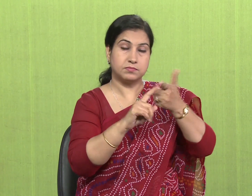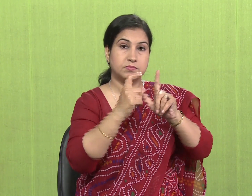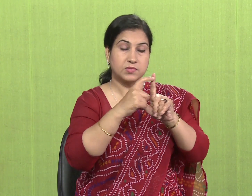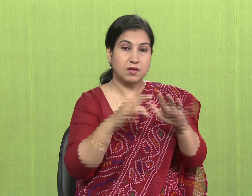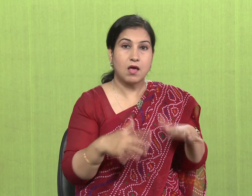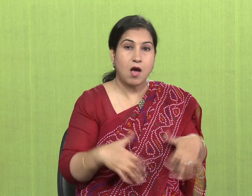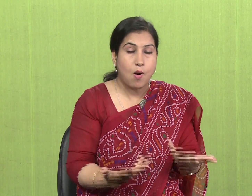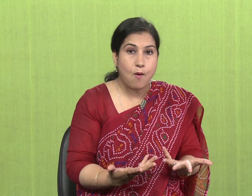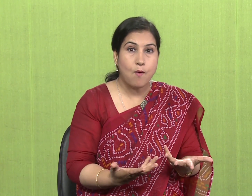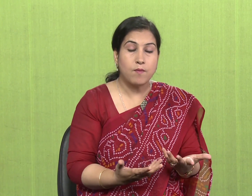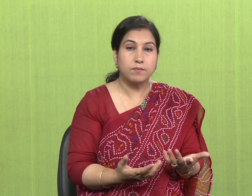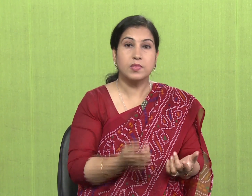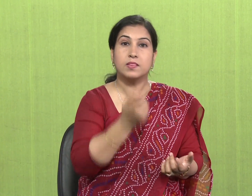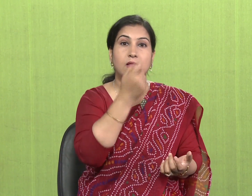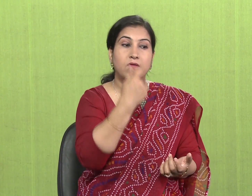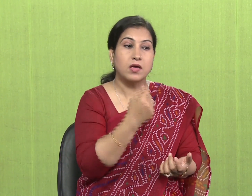collection of herbal medicines,